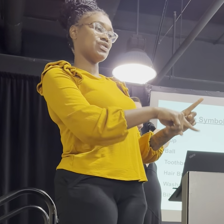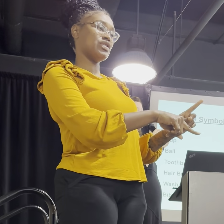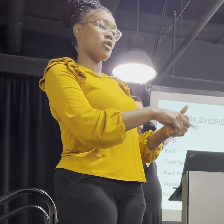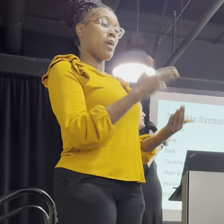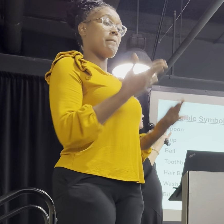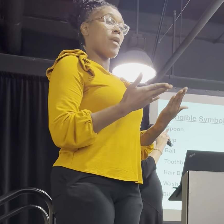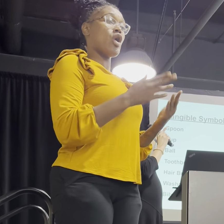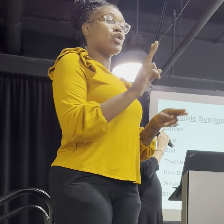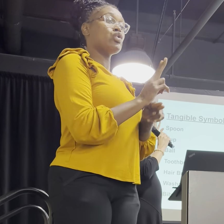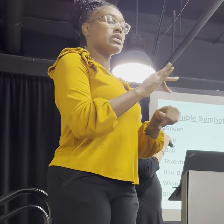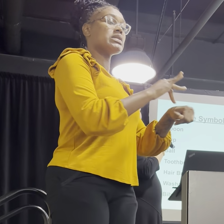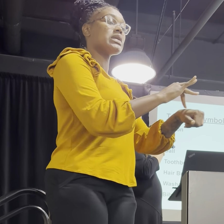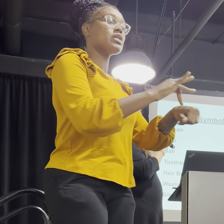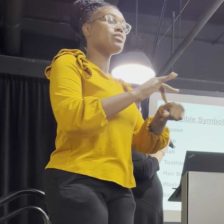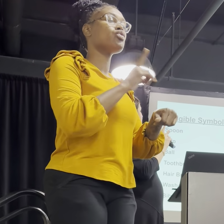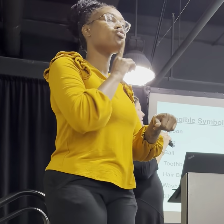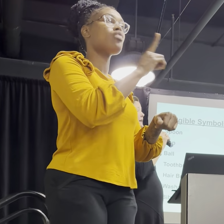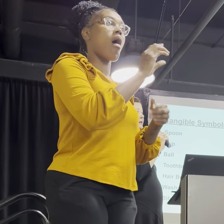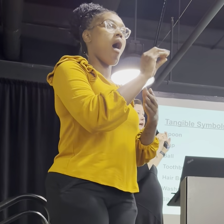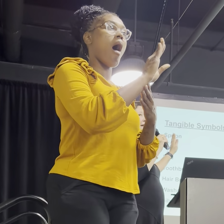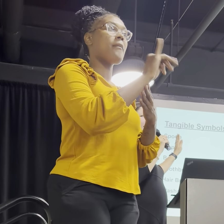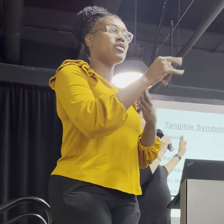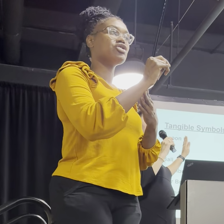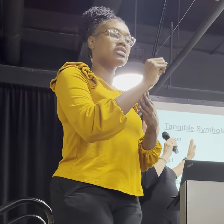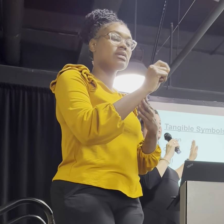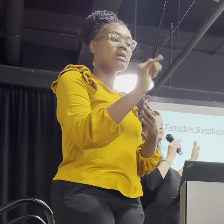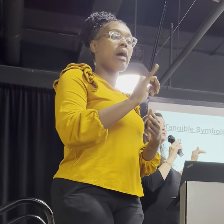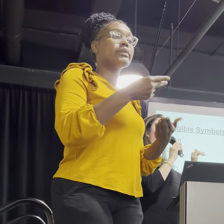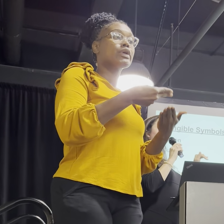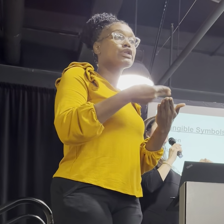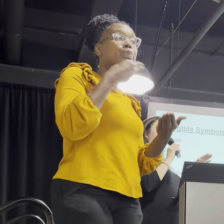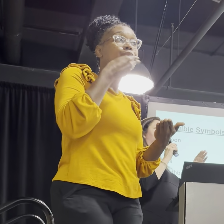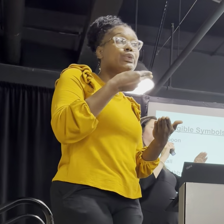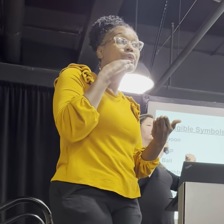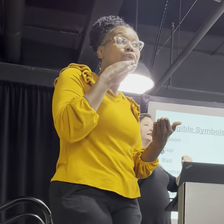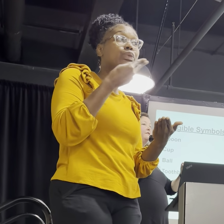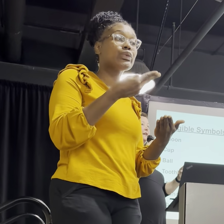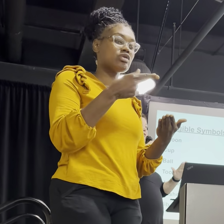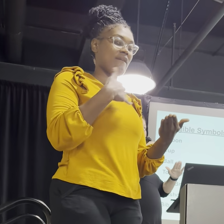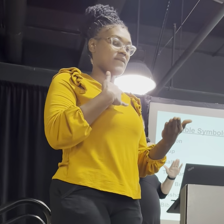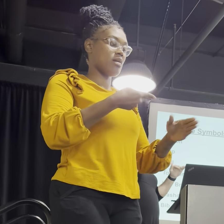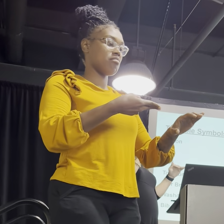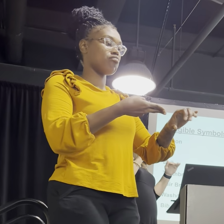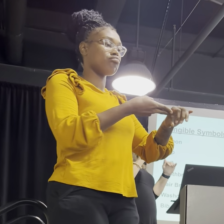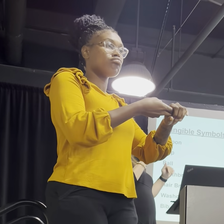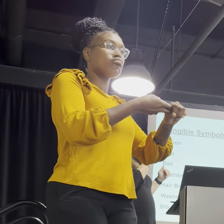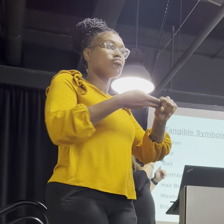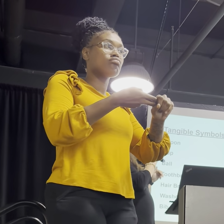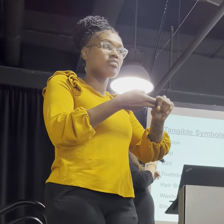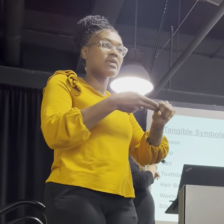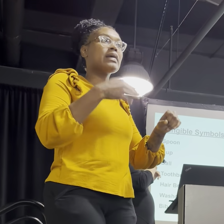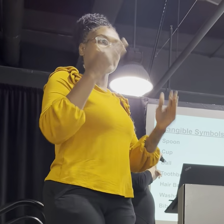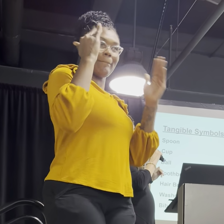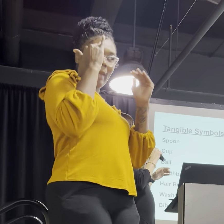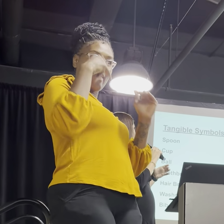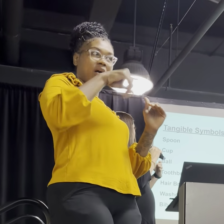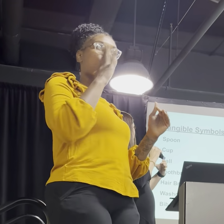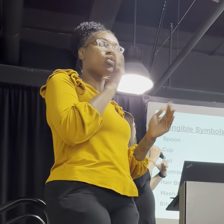use tangible, real objects, like a spoon, so that they can feel to expect they're about to